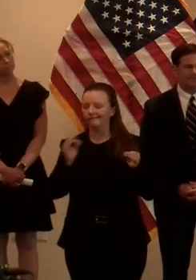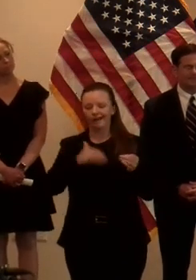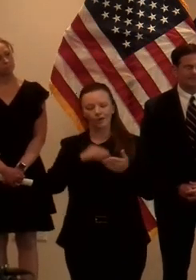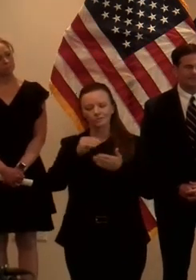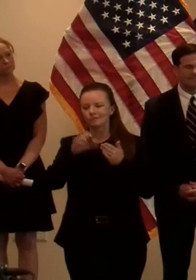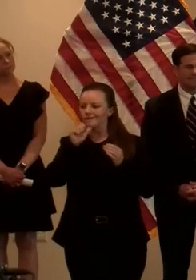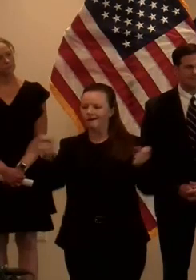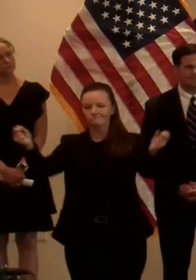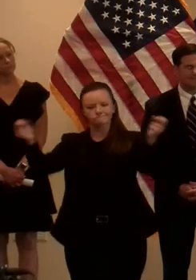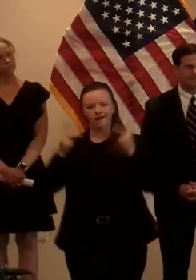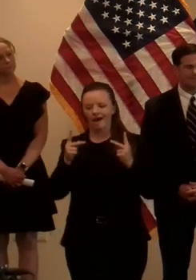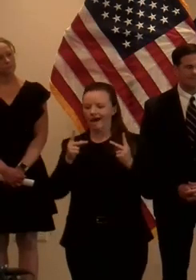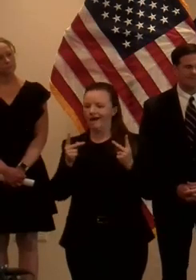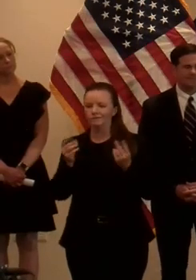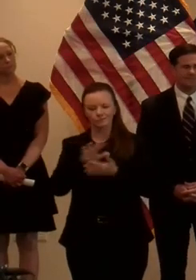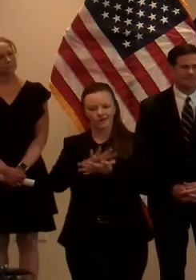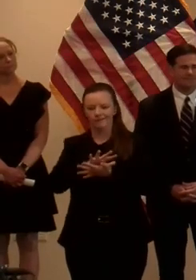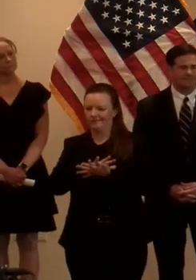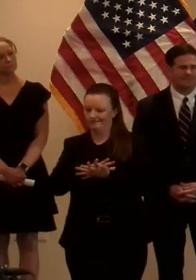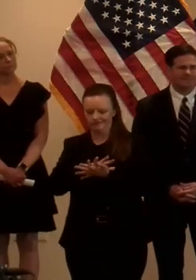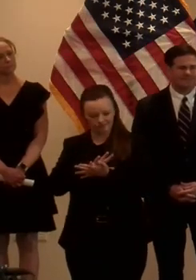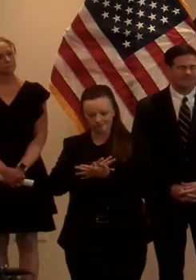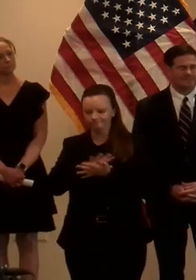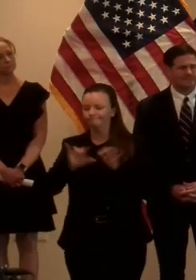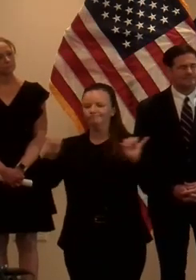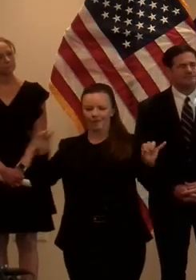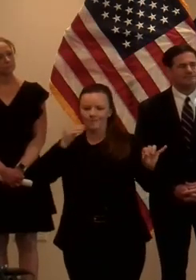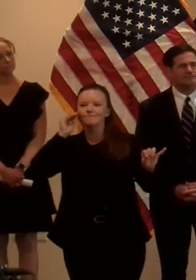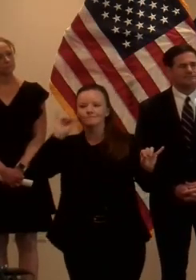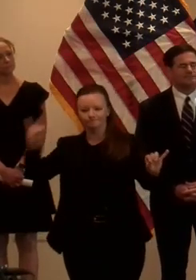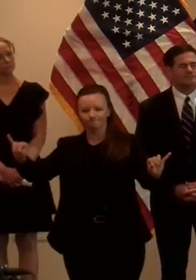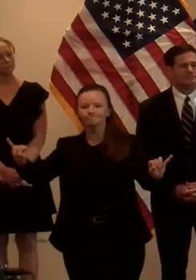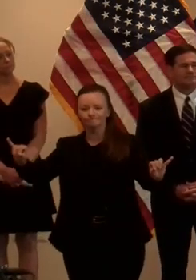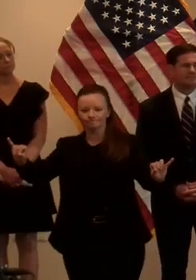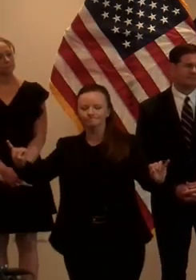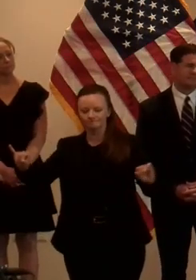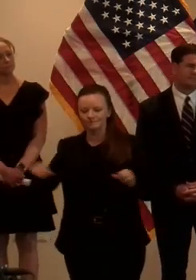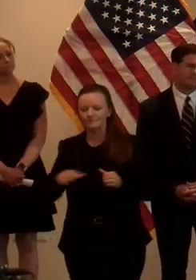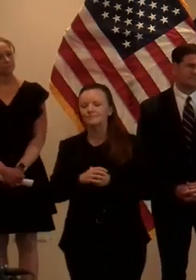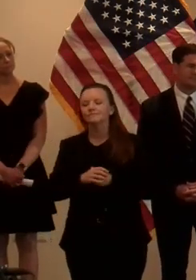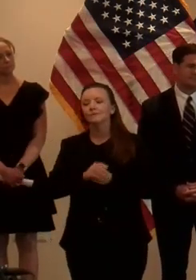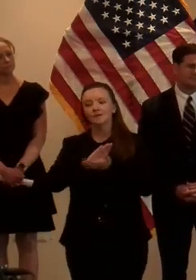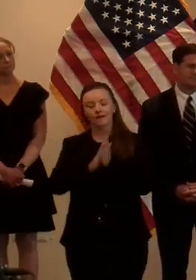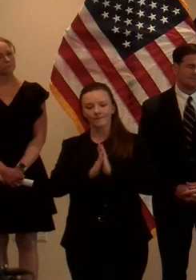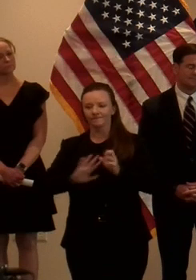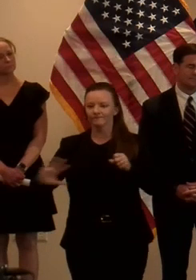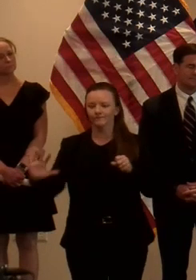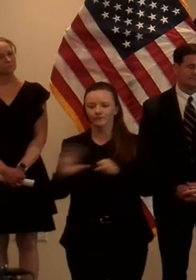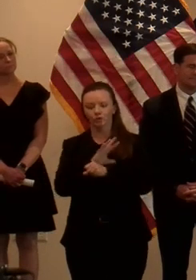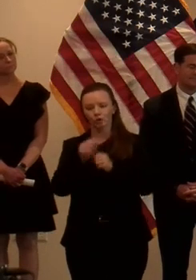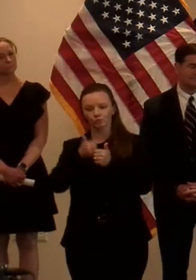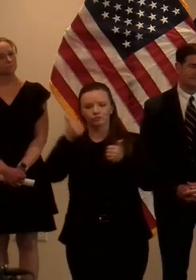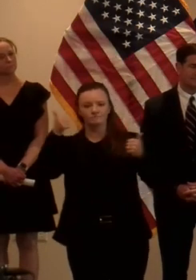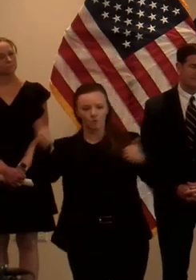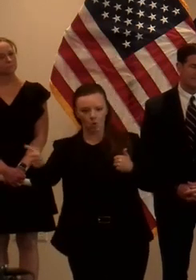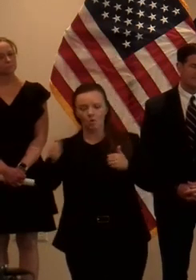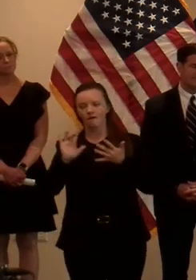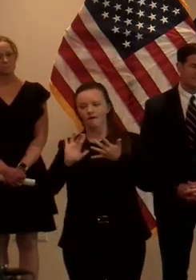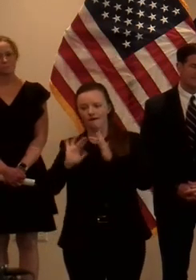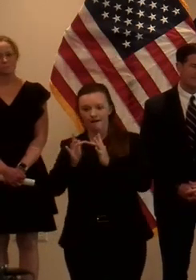back to campus, for them to stay at home. We made the decision to go to an all-digital remote teaching and